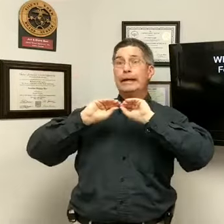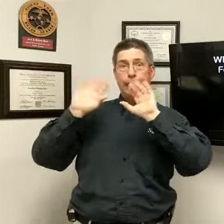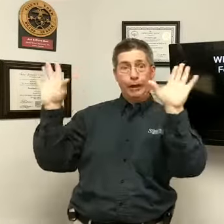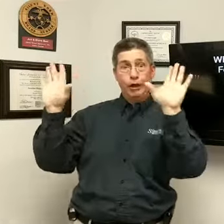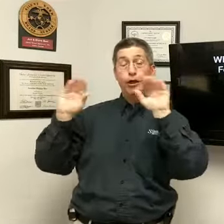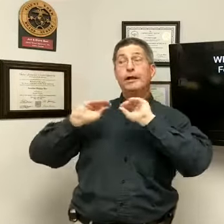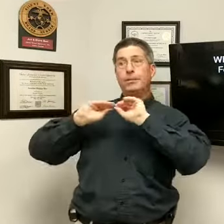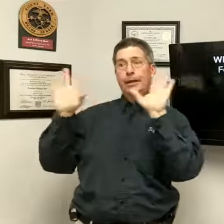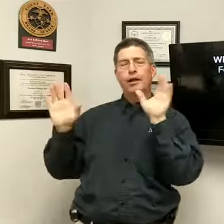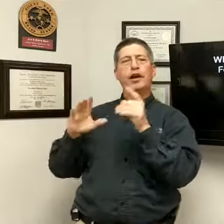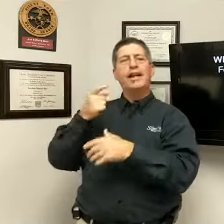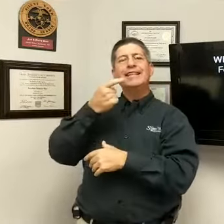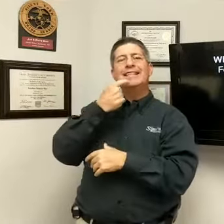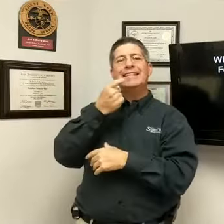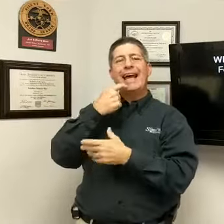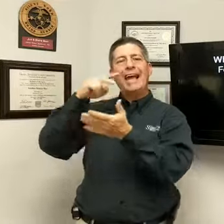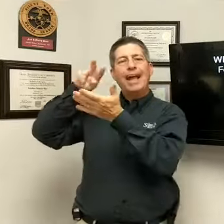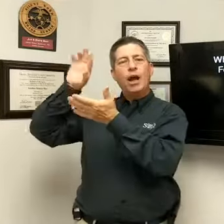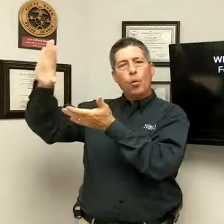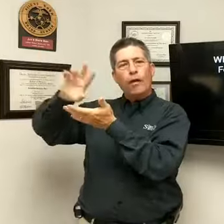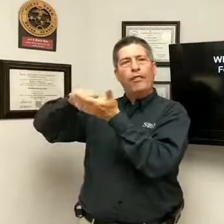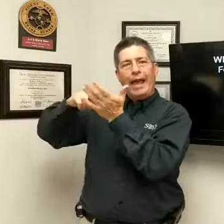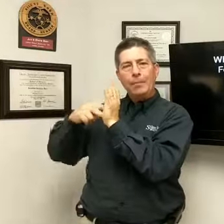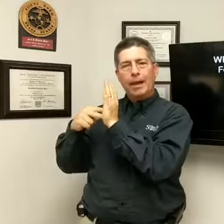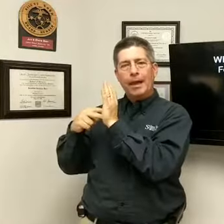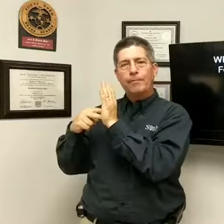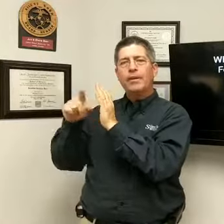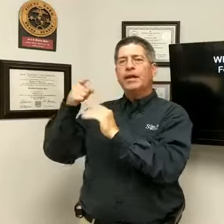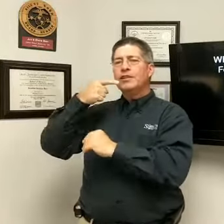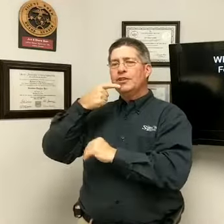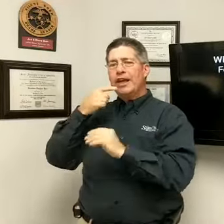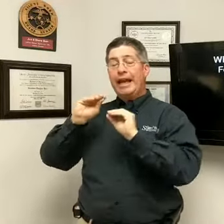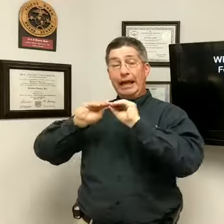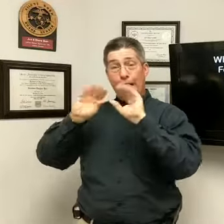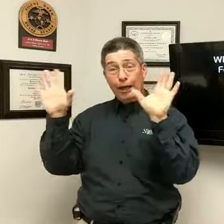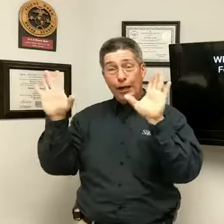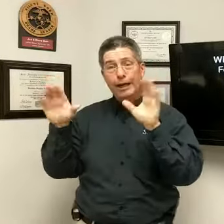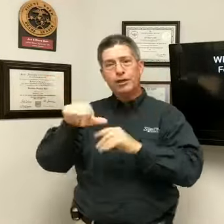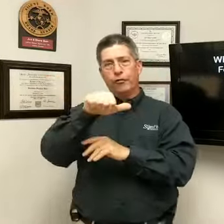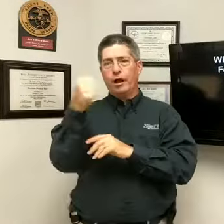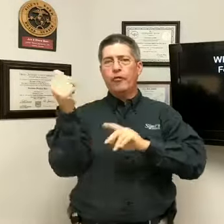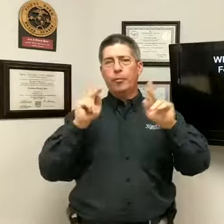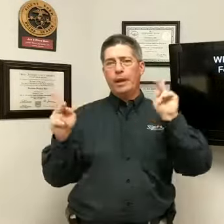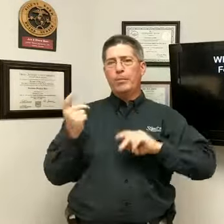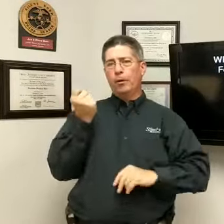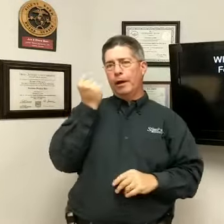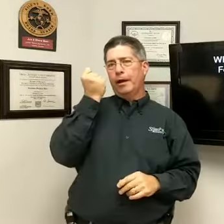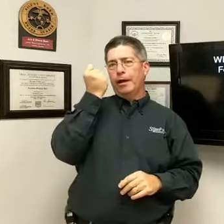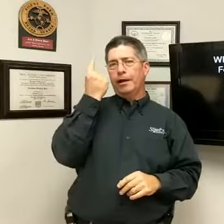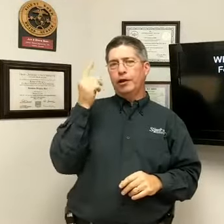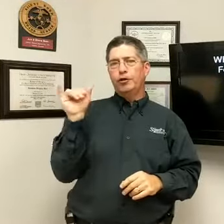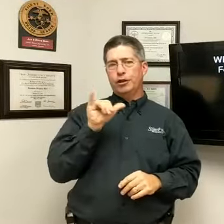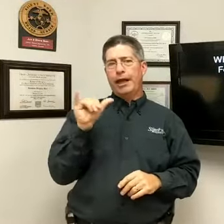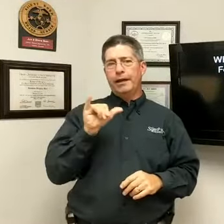clear, to be clear, to say what they mean, to say it clearly so that other people can understand it as